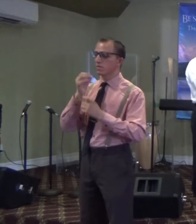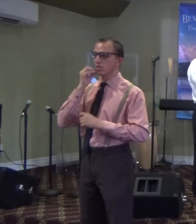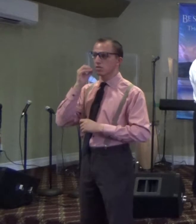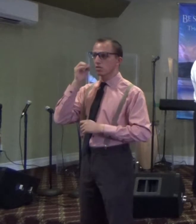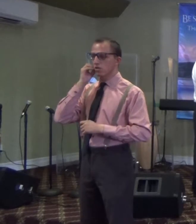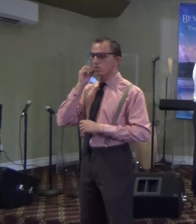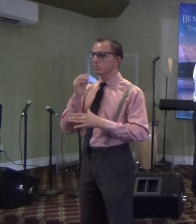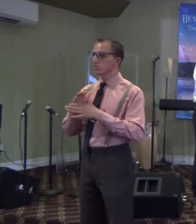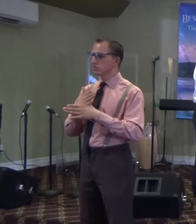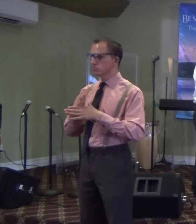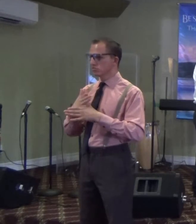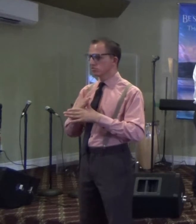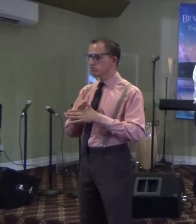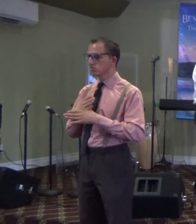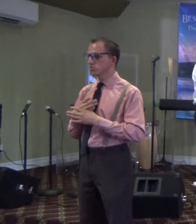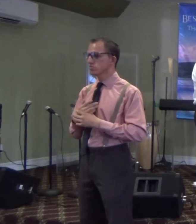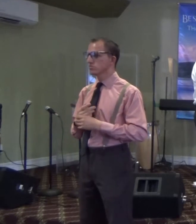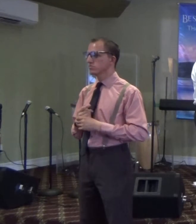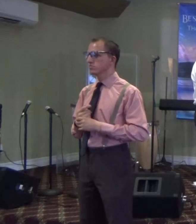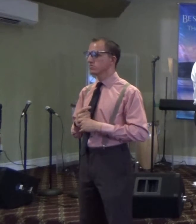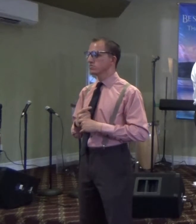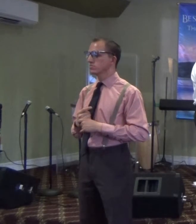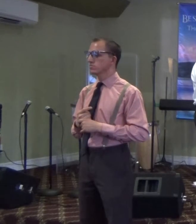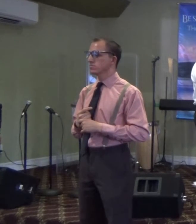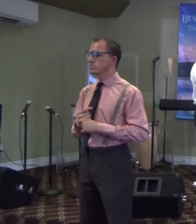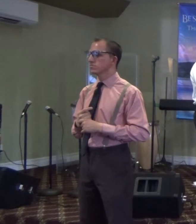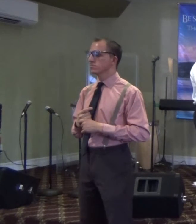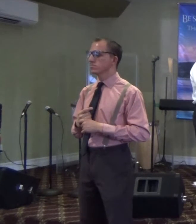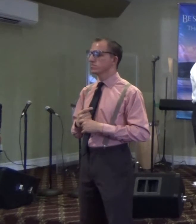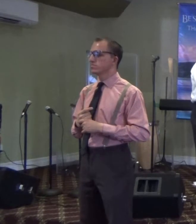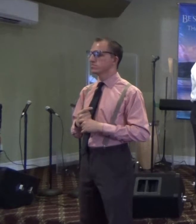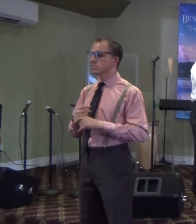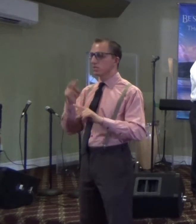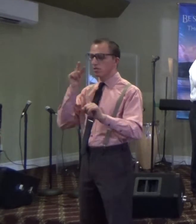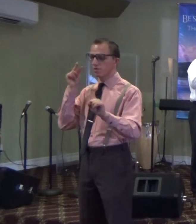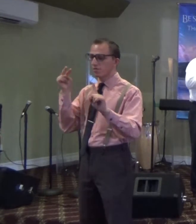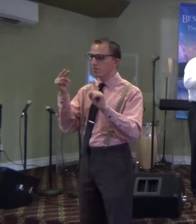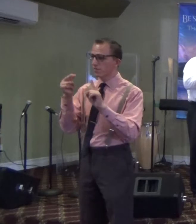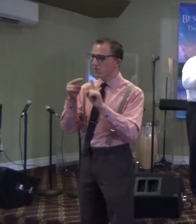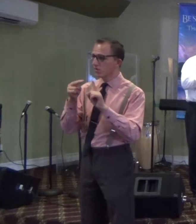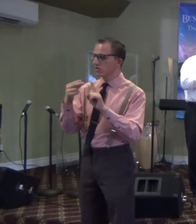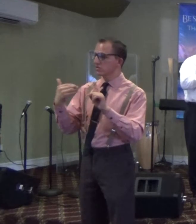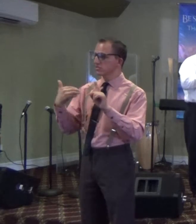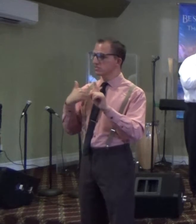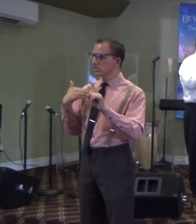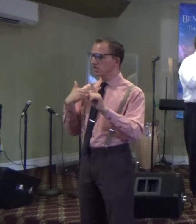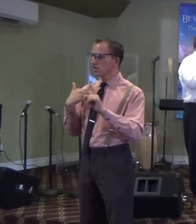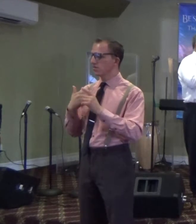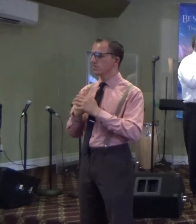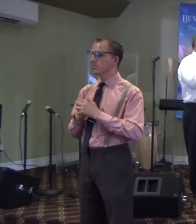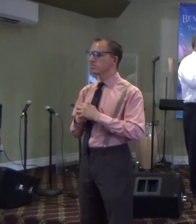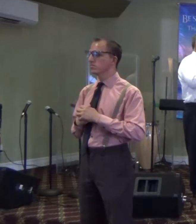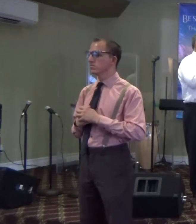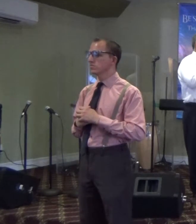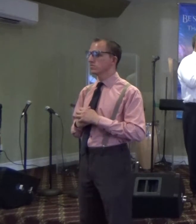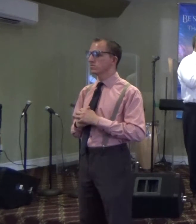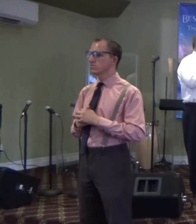They began to tell us, de acuerdo al enfoque according to the focus, equivocado de the la vida. wrong